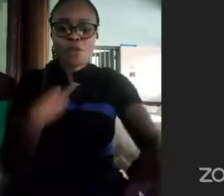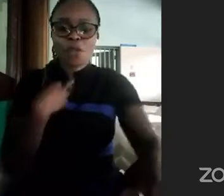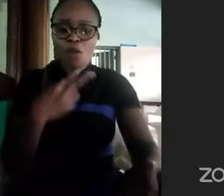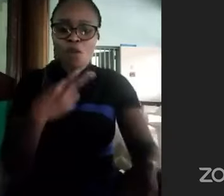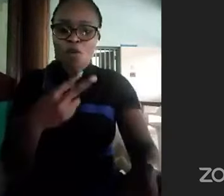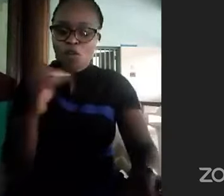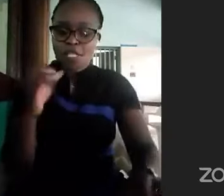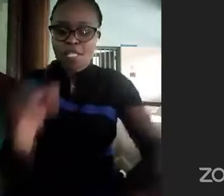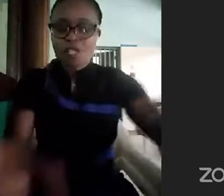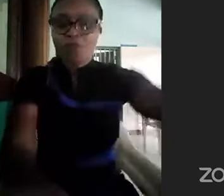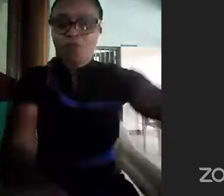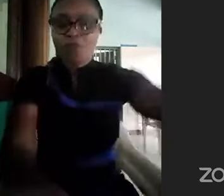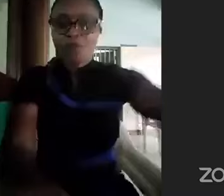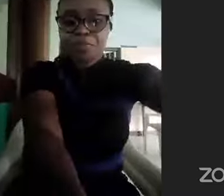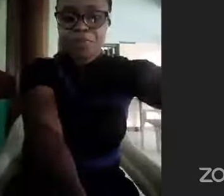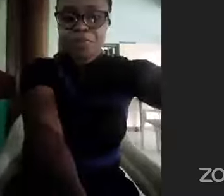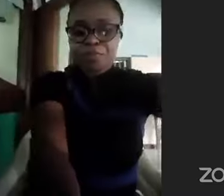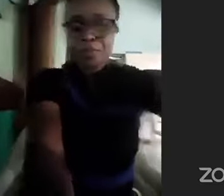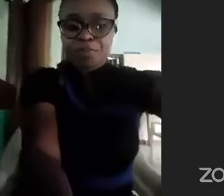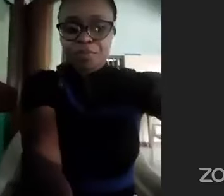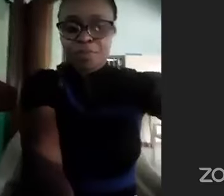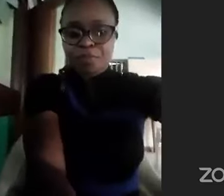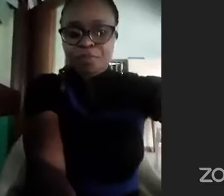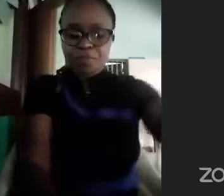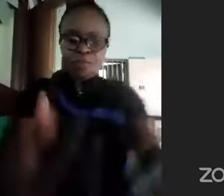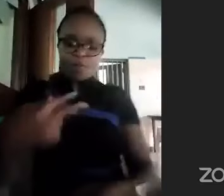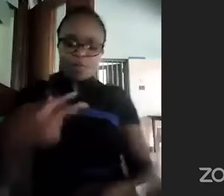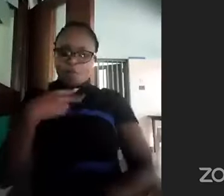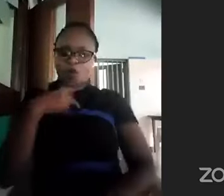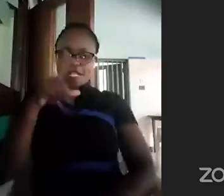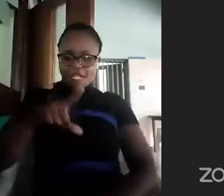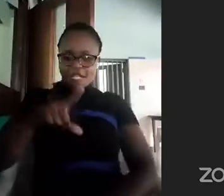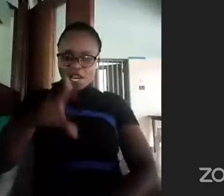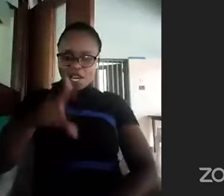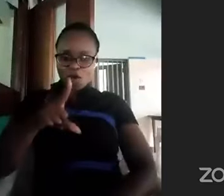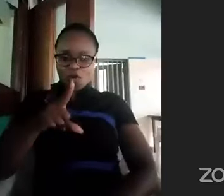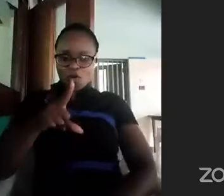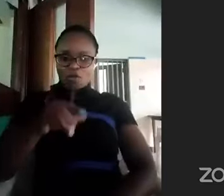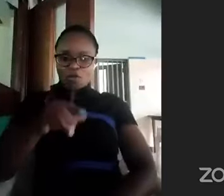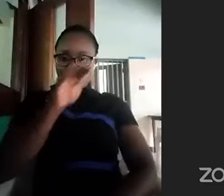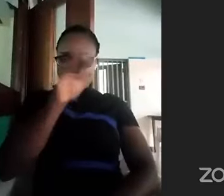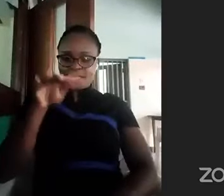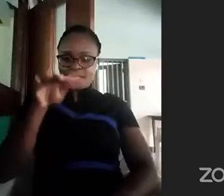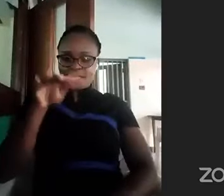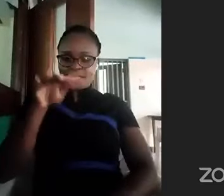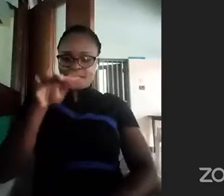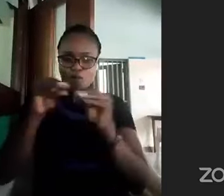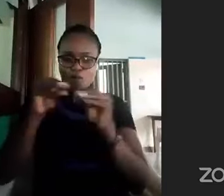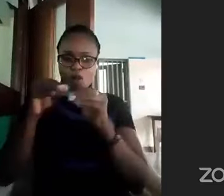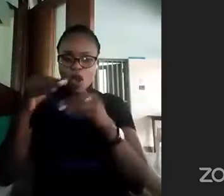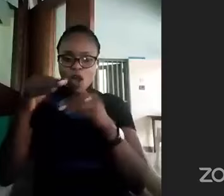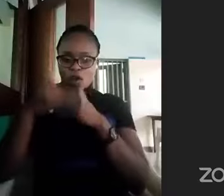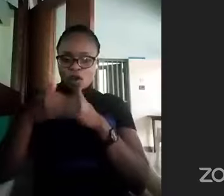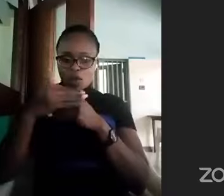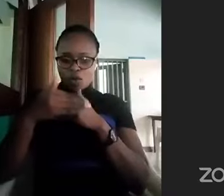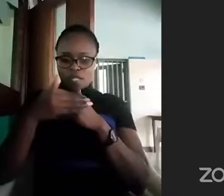that we don't strain to get you, kindly. Okay, let me try and see if I can add the